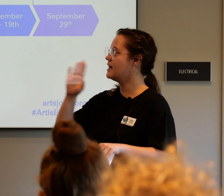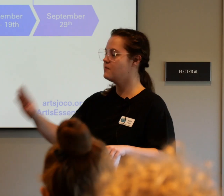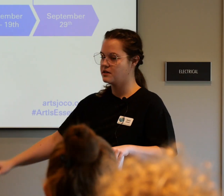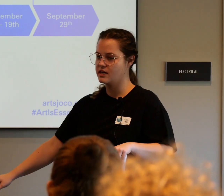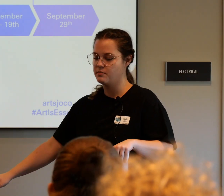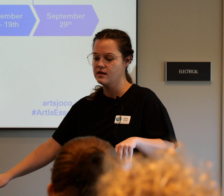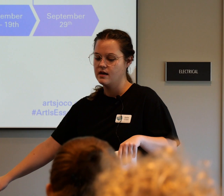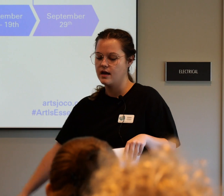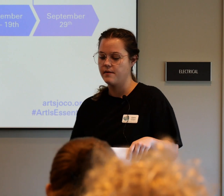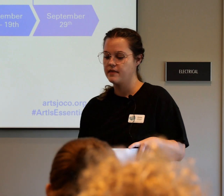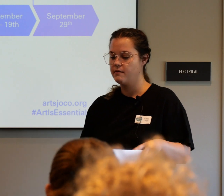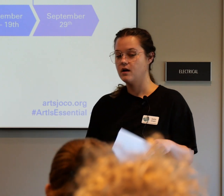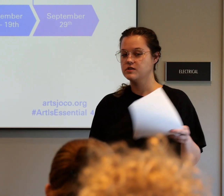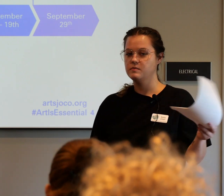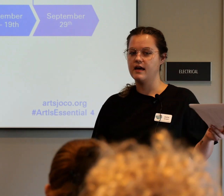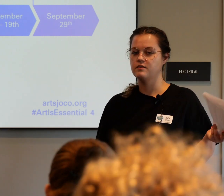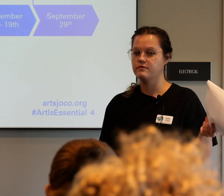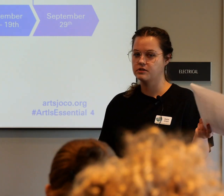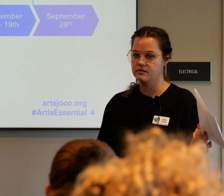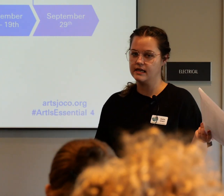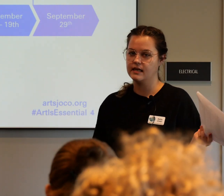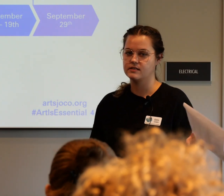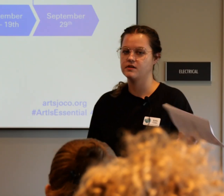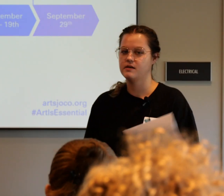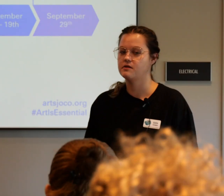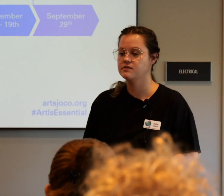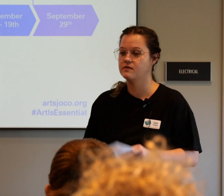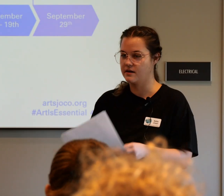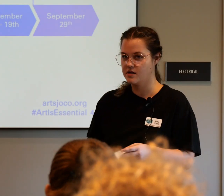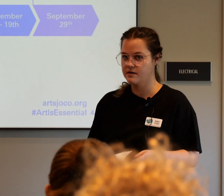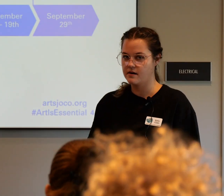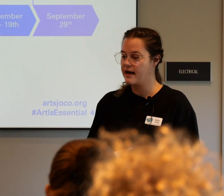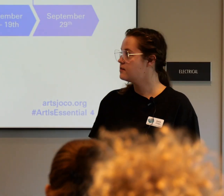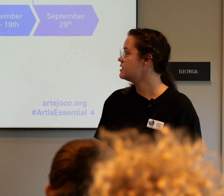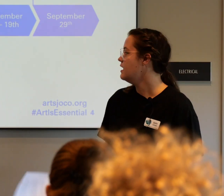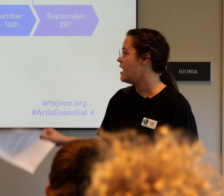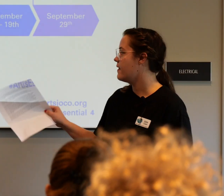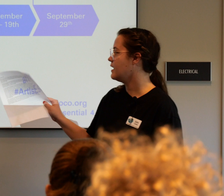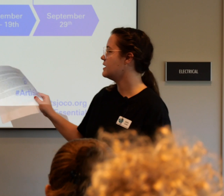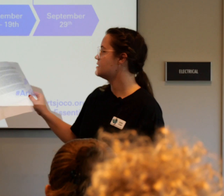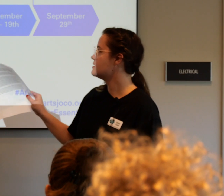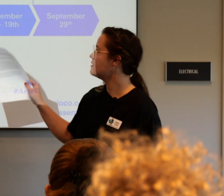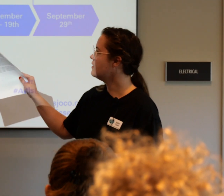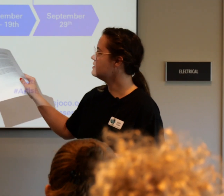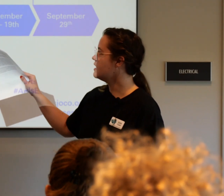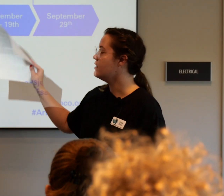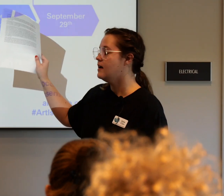there's a second workshop that will also be held virtually. It is going to be co-hosted with Inner Urban Art House, and that